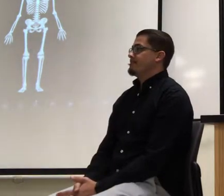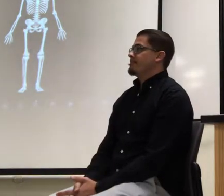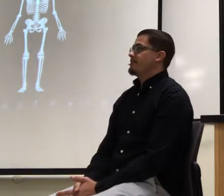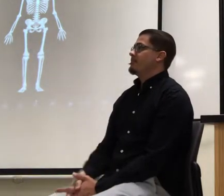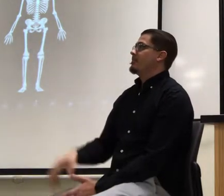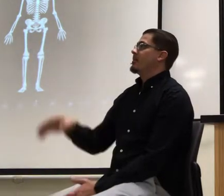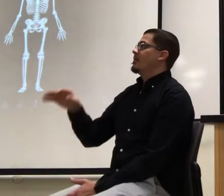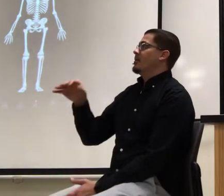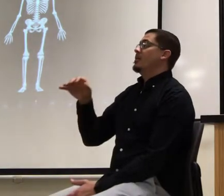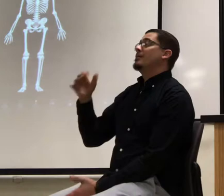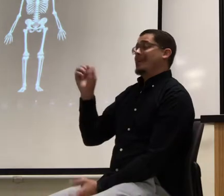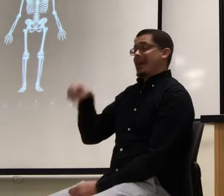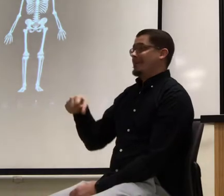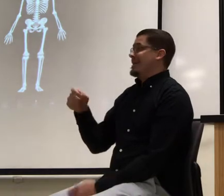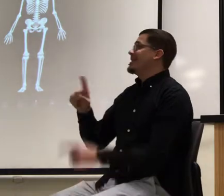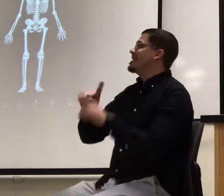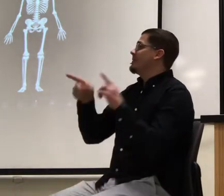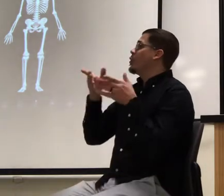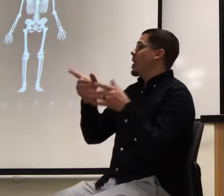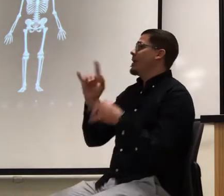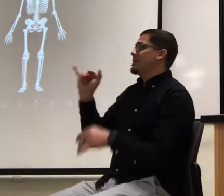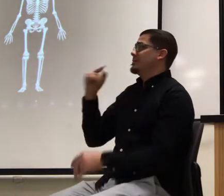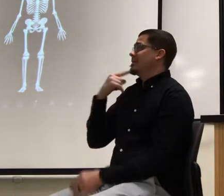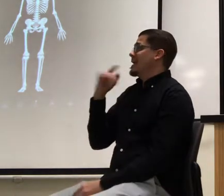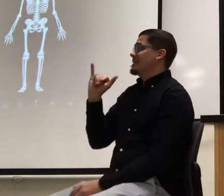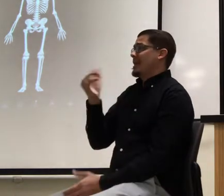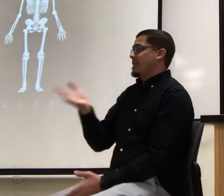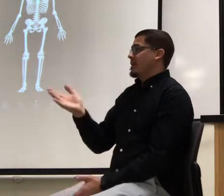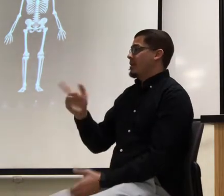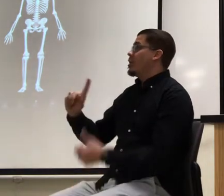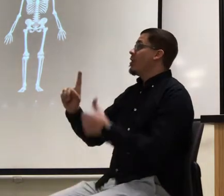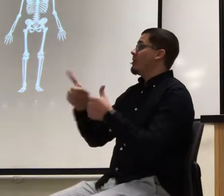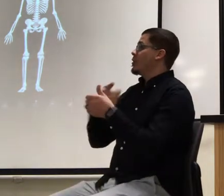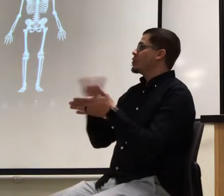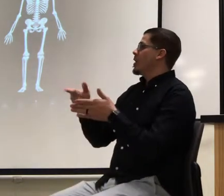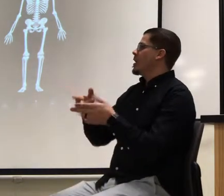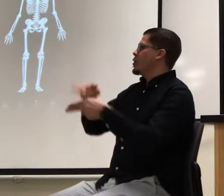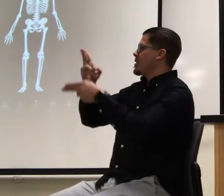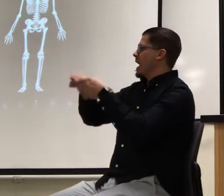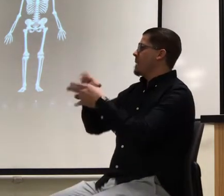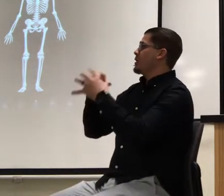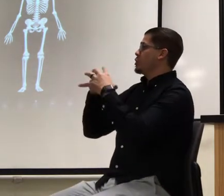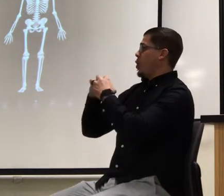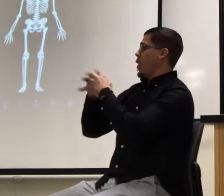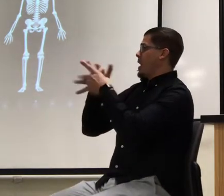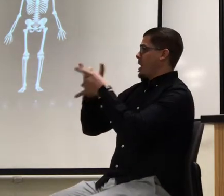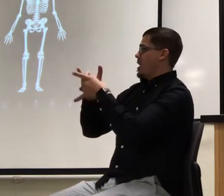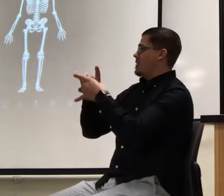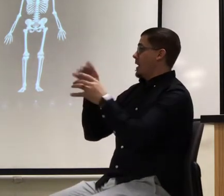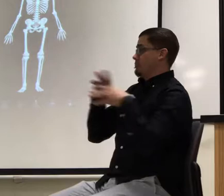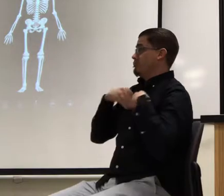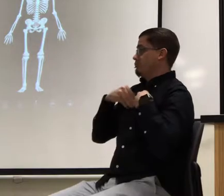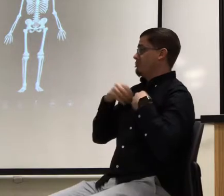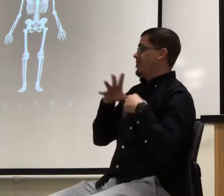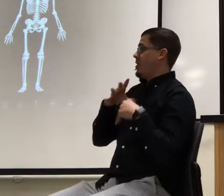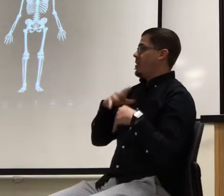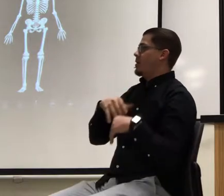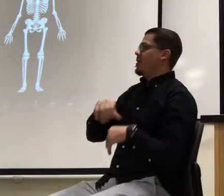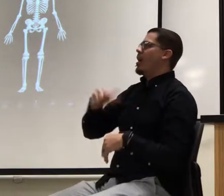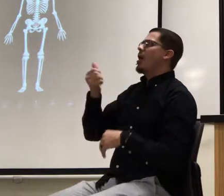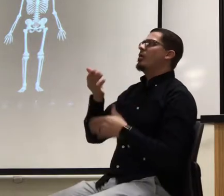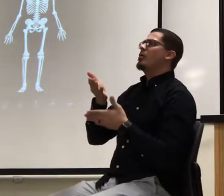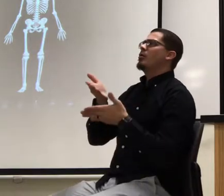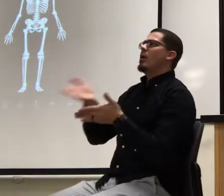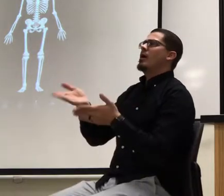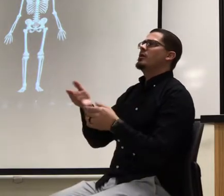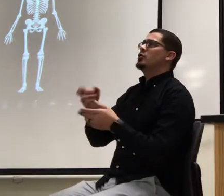That's a different way of saying the same thing. The first way, you're naming the joint that's moving. That's acceptable. The other way, you're naming the region